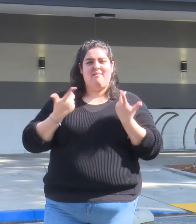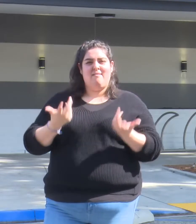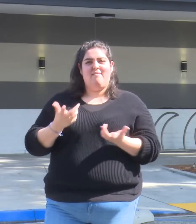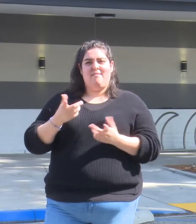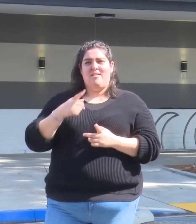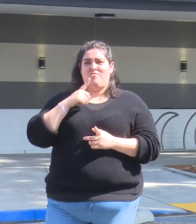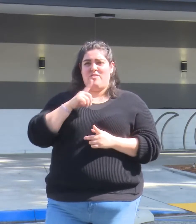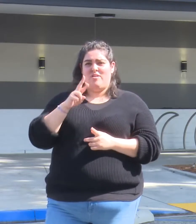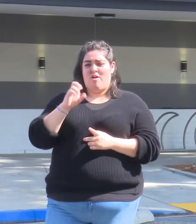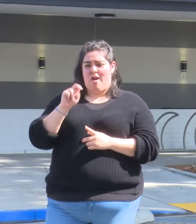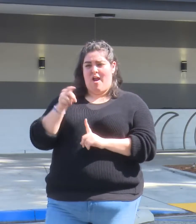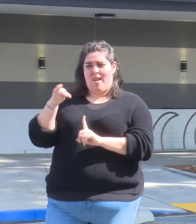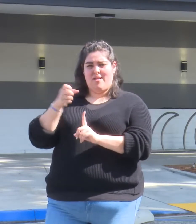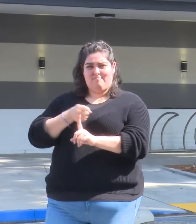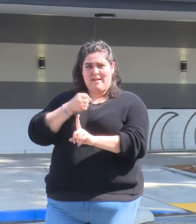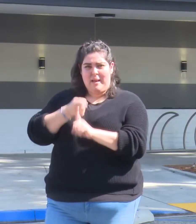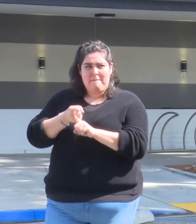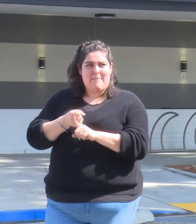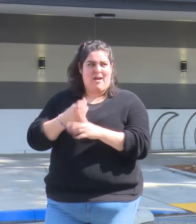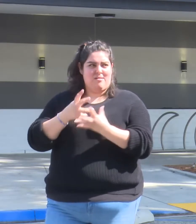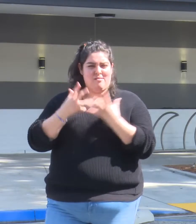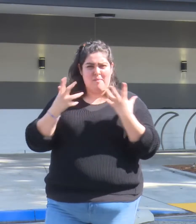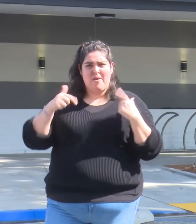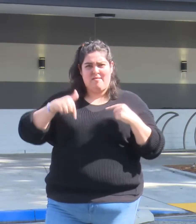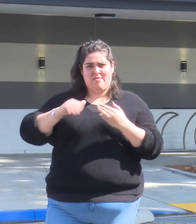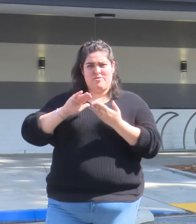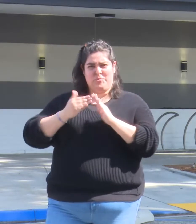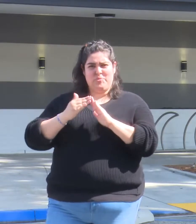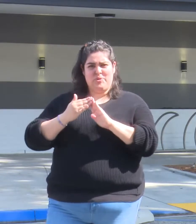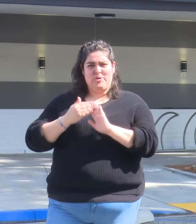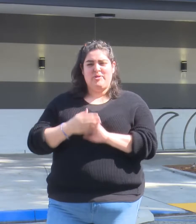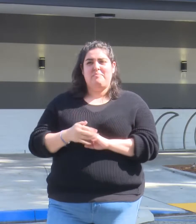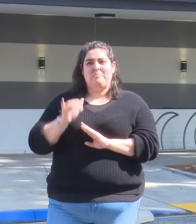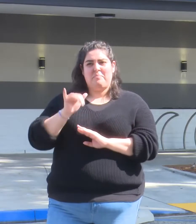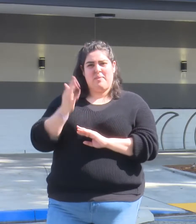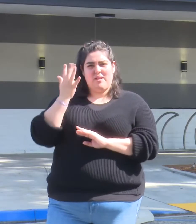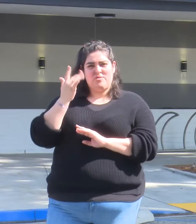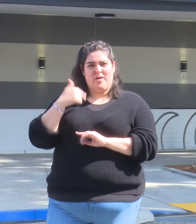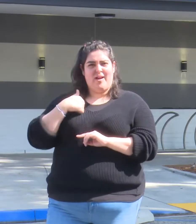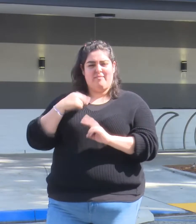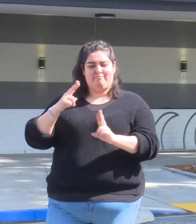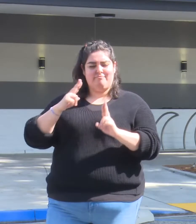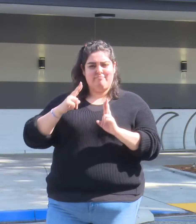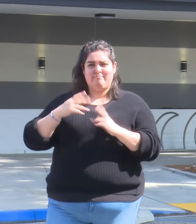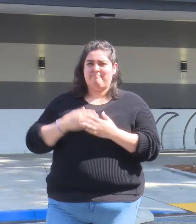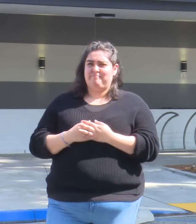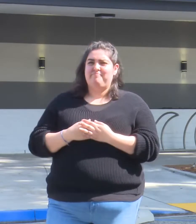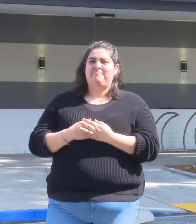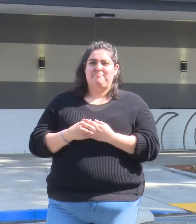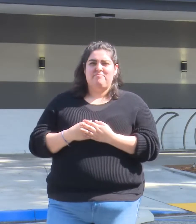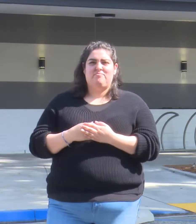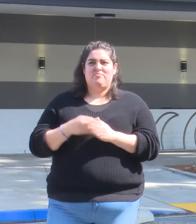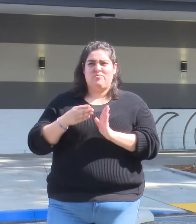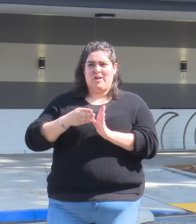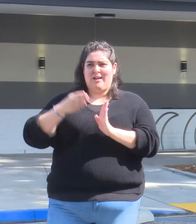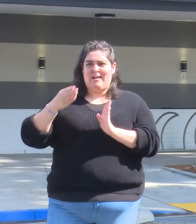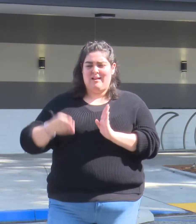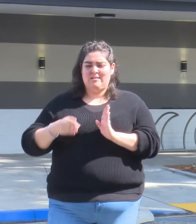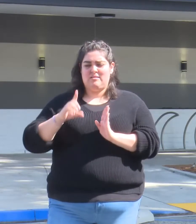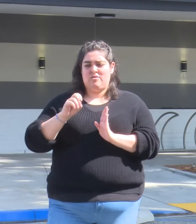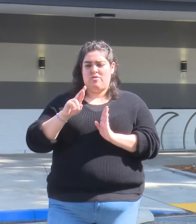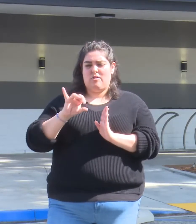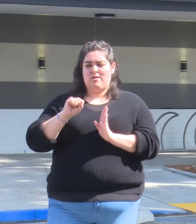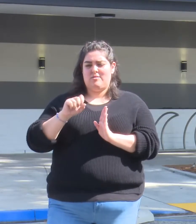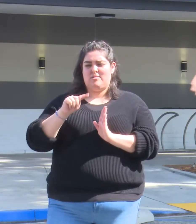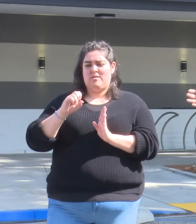Arias has had on the Uptown community. And for that reason, I was honored to move forward and say, right next to the iconic Doris Topsy Elvert